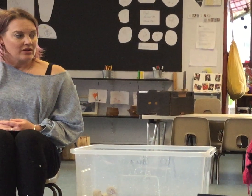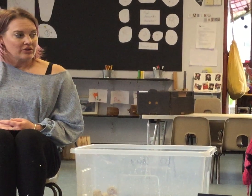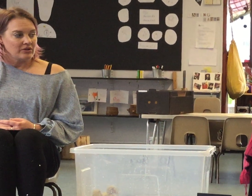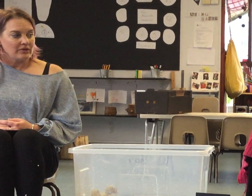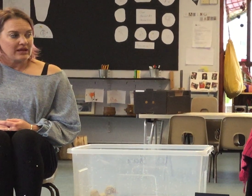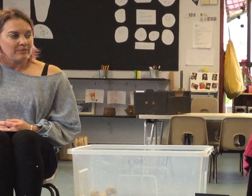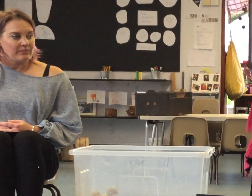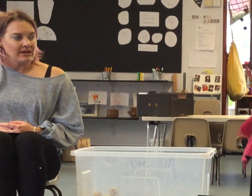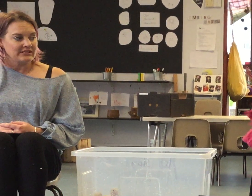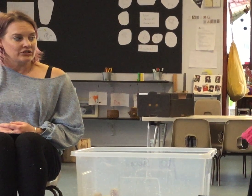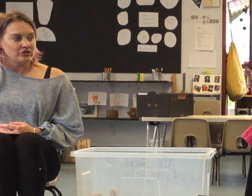one. You keep it nice and dry.